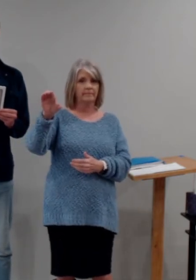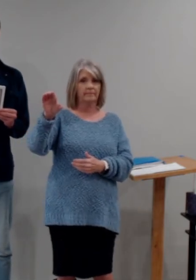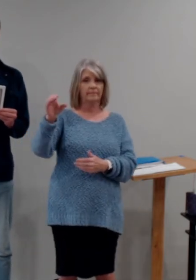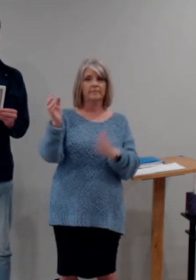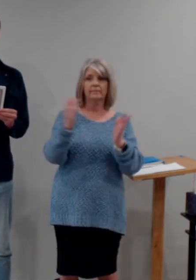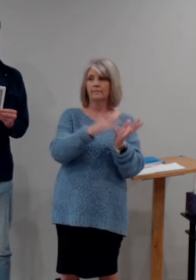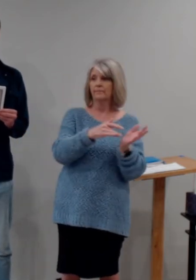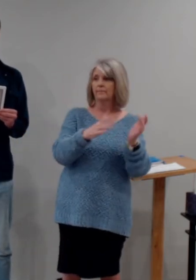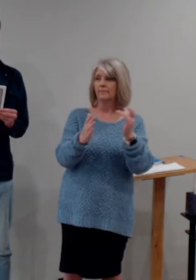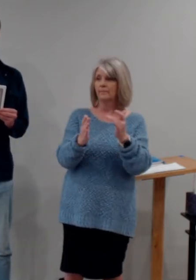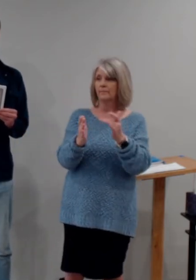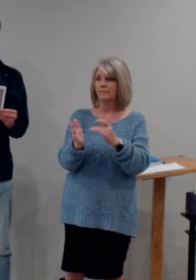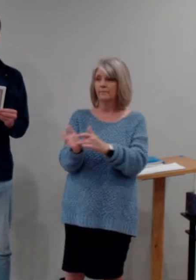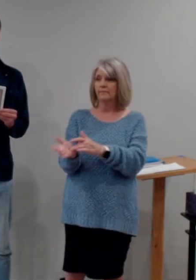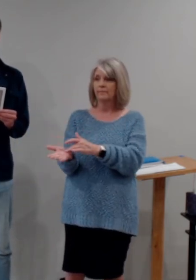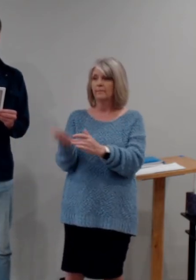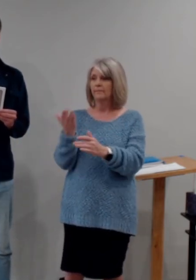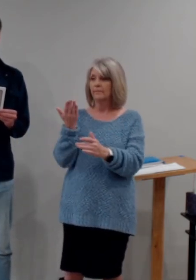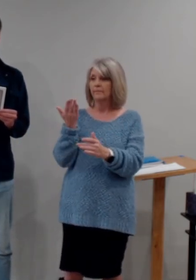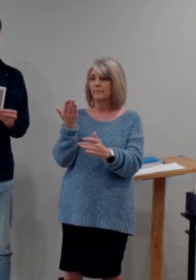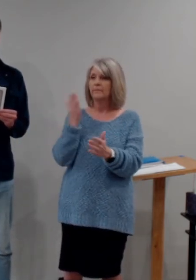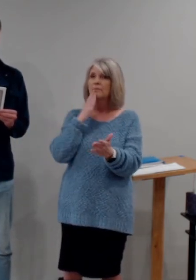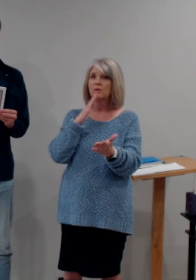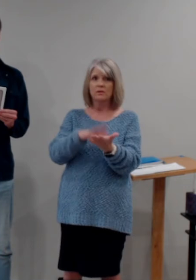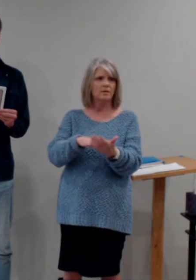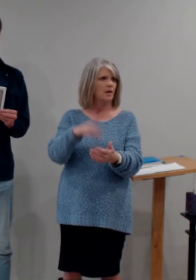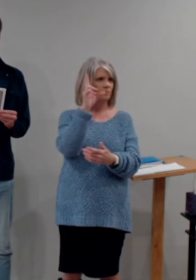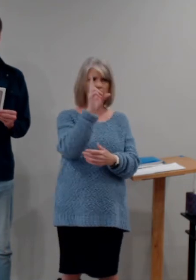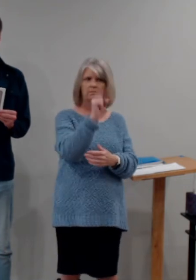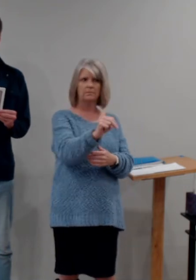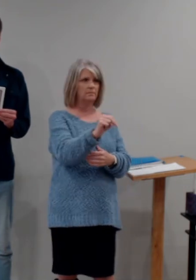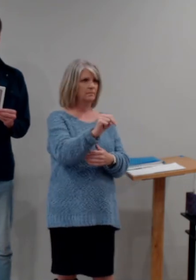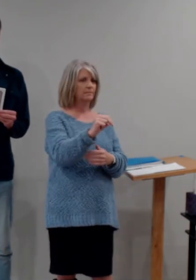Jesus bad. No. Jesus good.